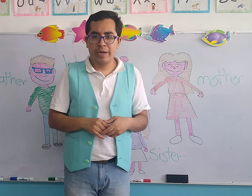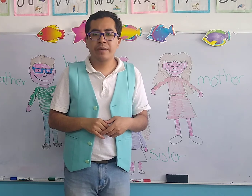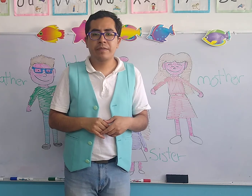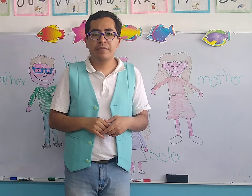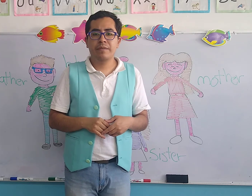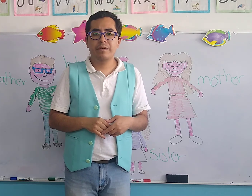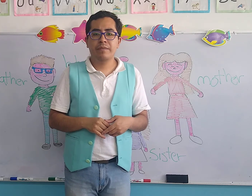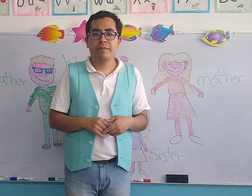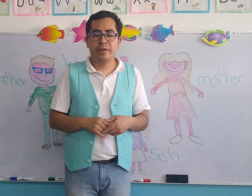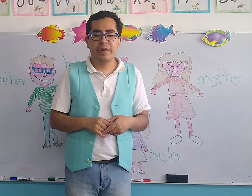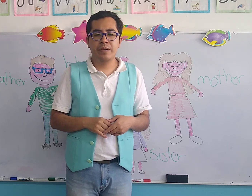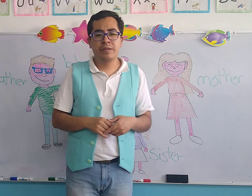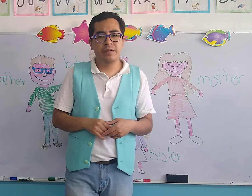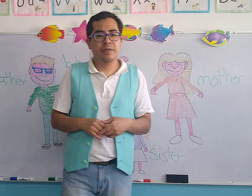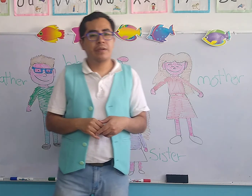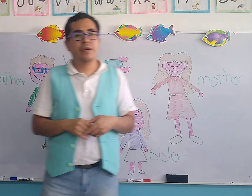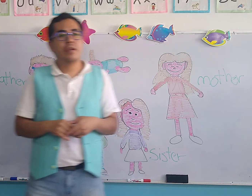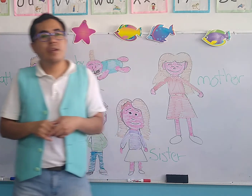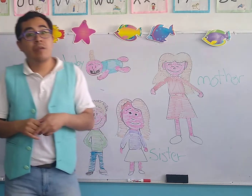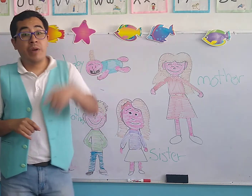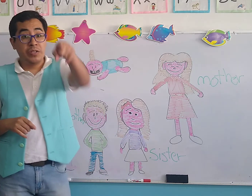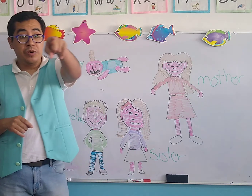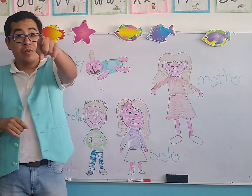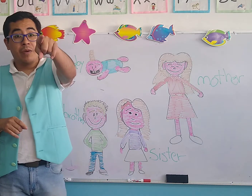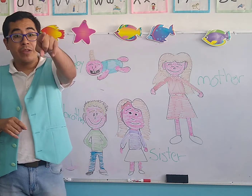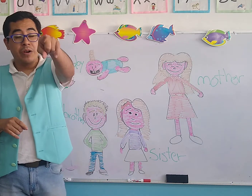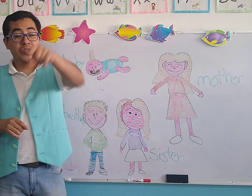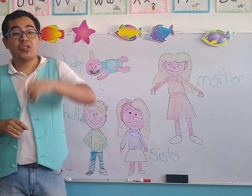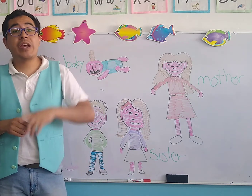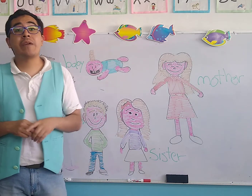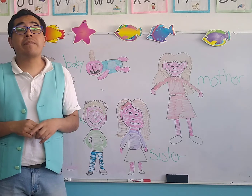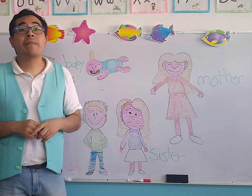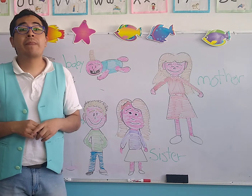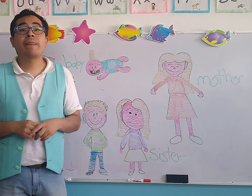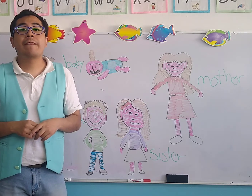Okay, very good. What's your mother's name?